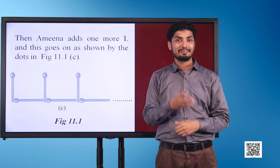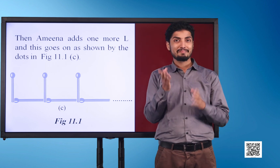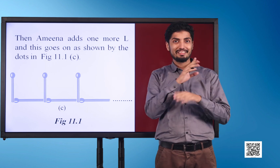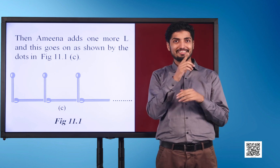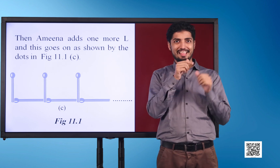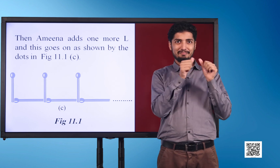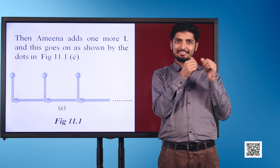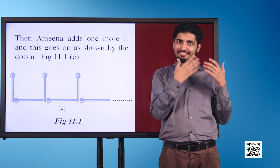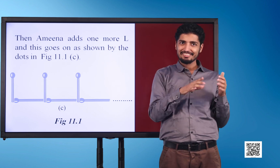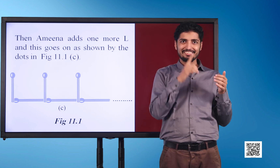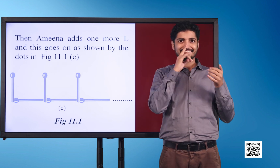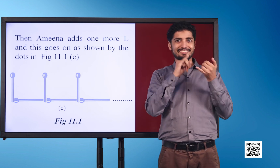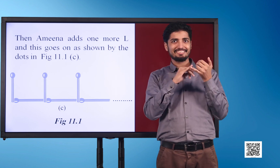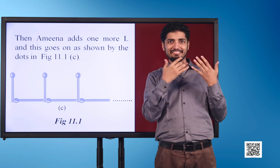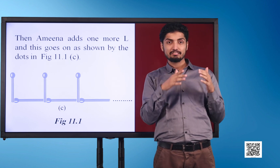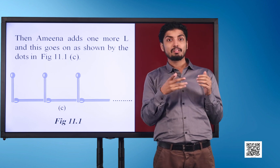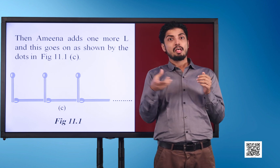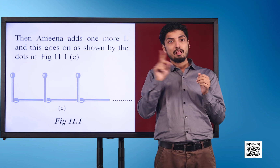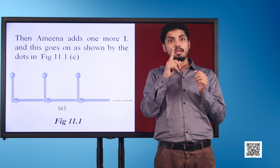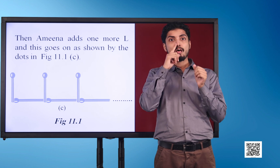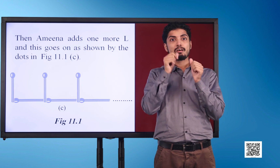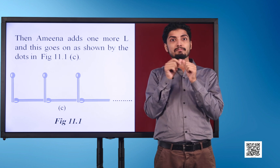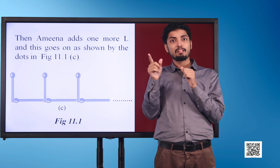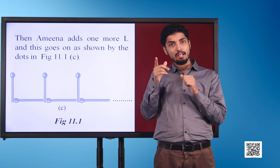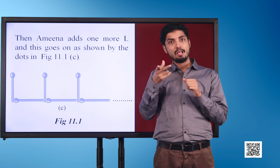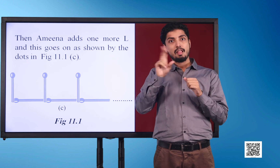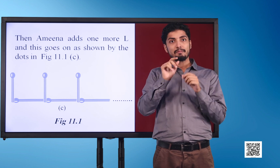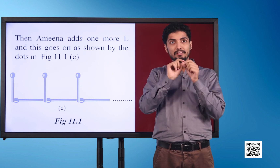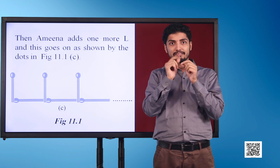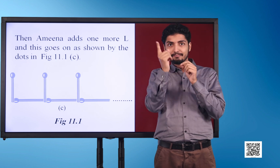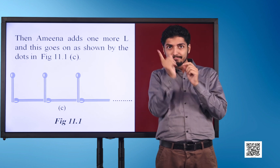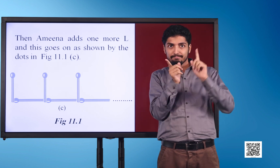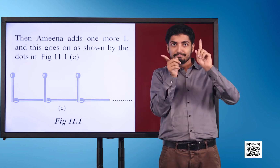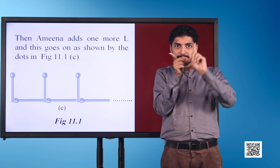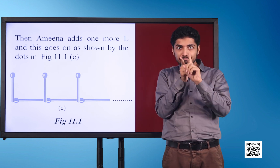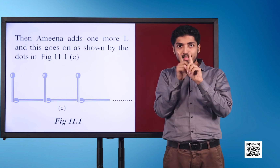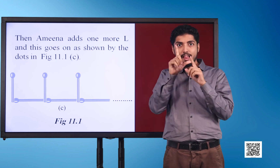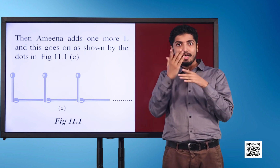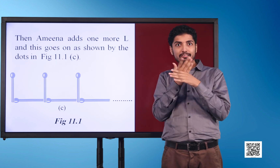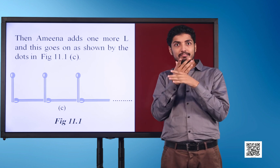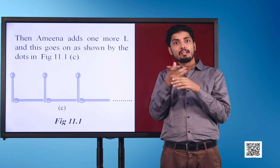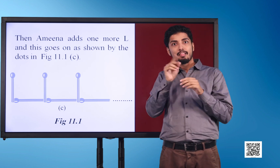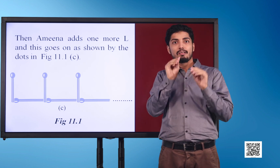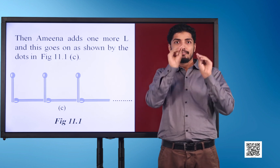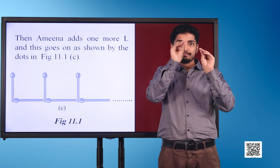Then Amina adds one more L, and this goes on, as shown by the dots in figure